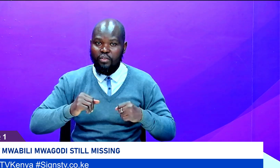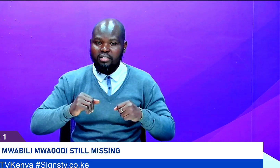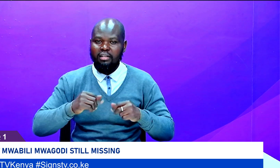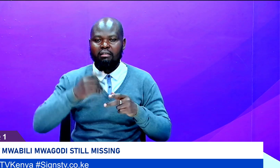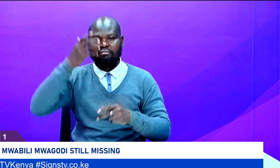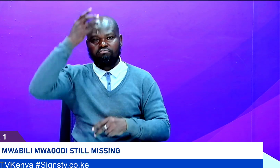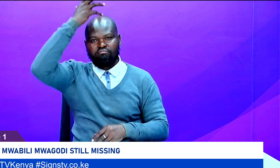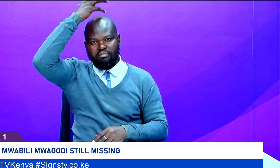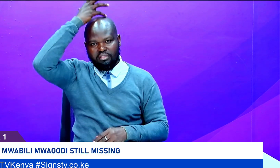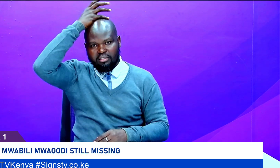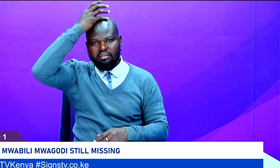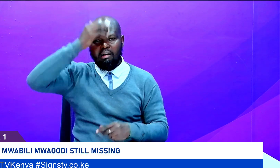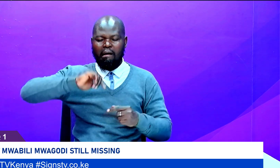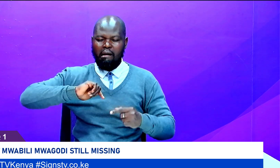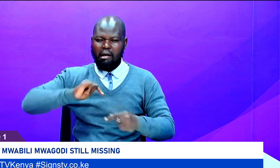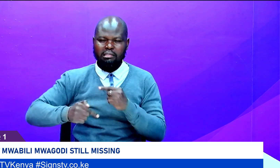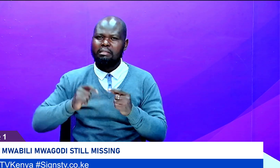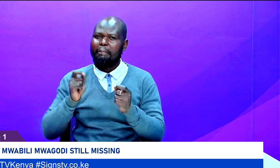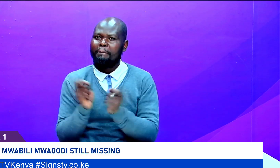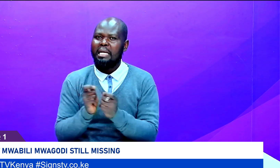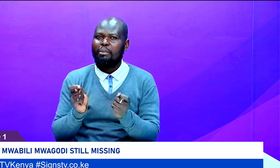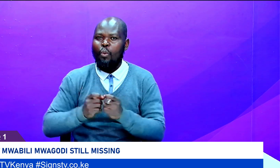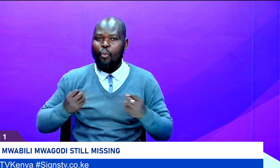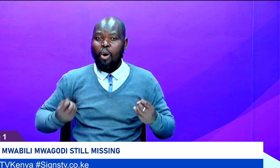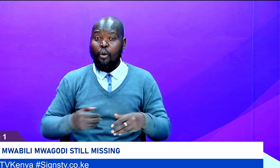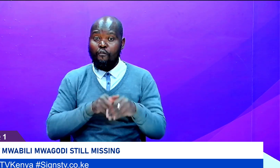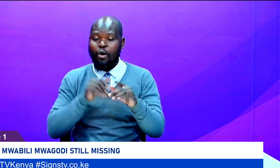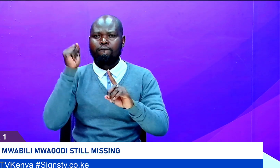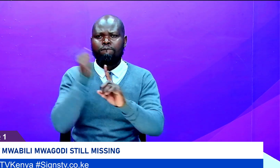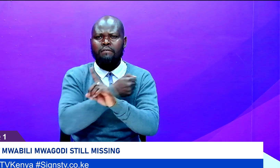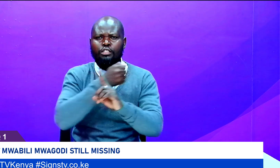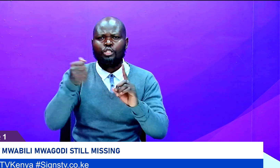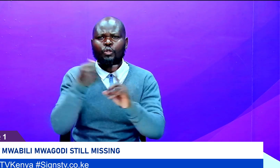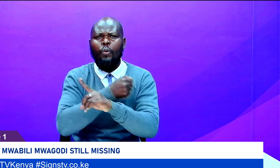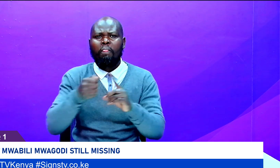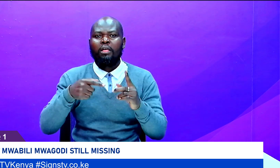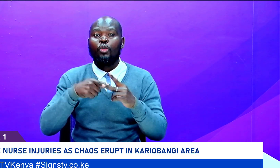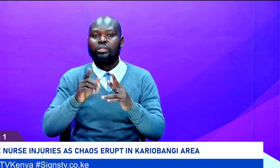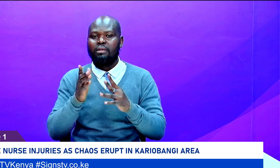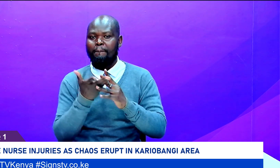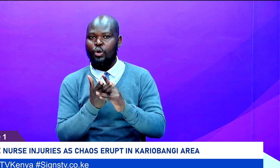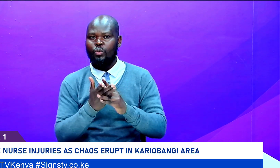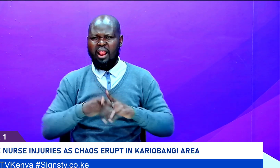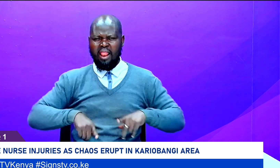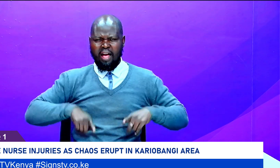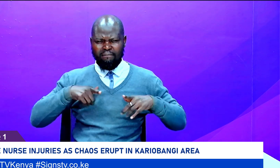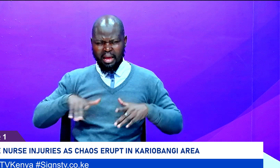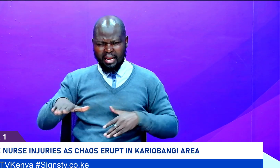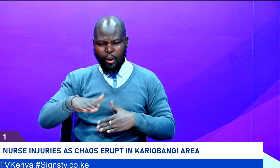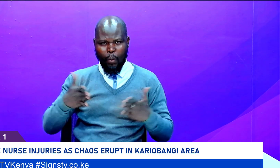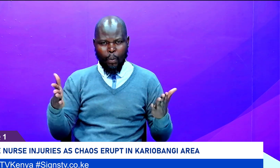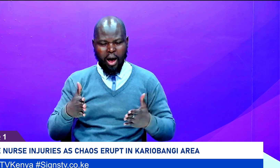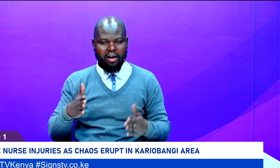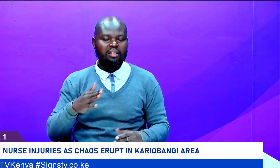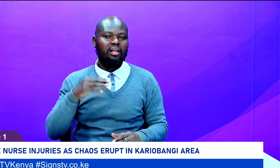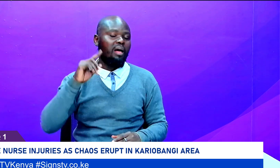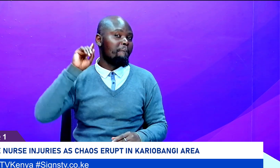And moving on, 5 police officers are nursing injuries following violent clashes between residents